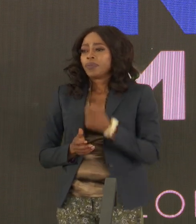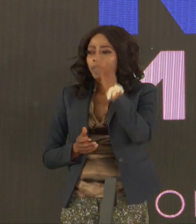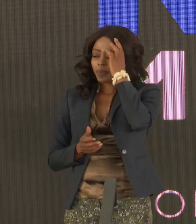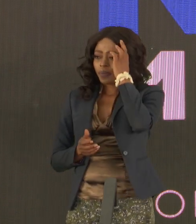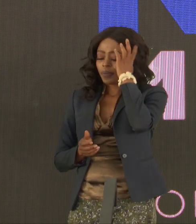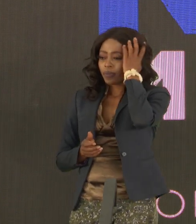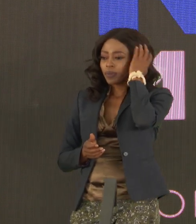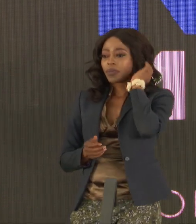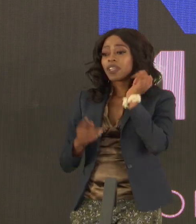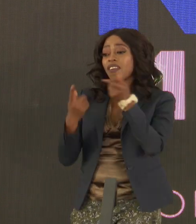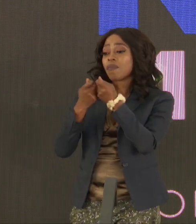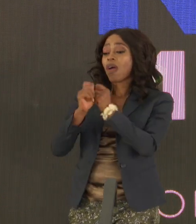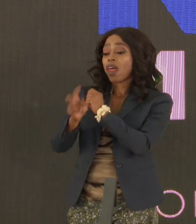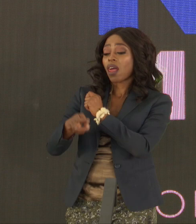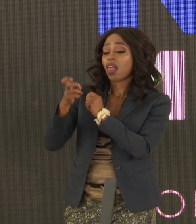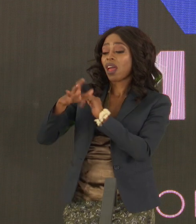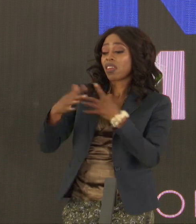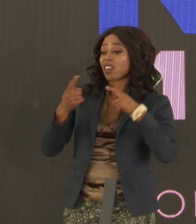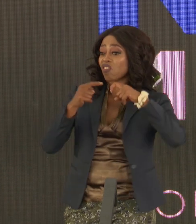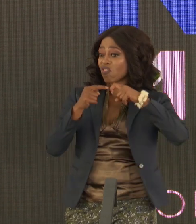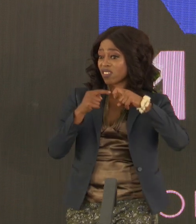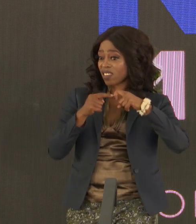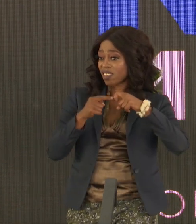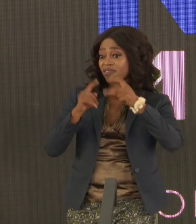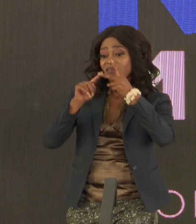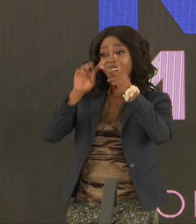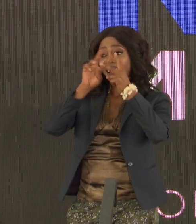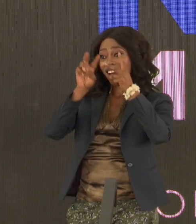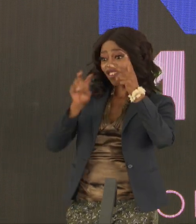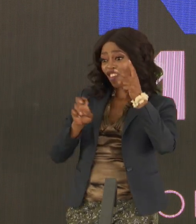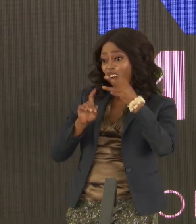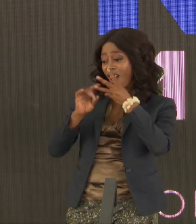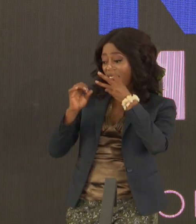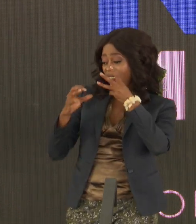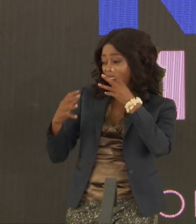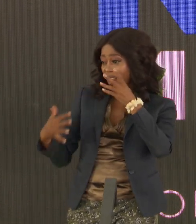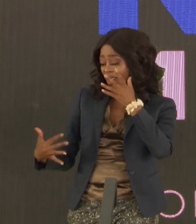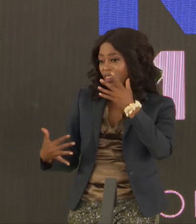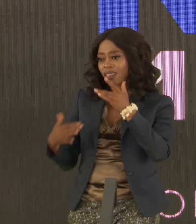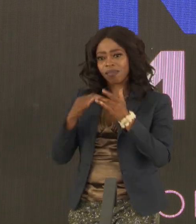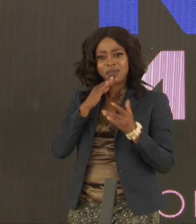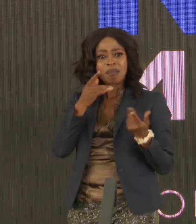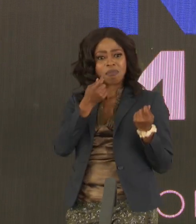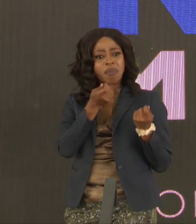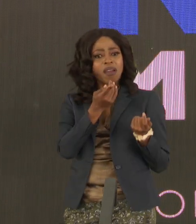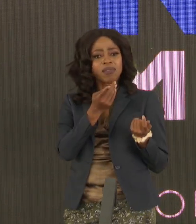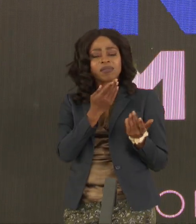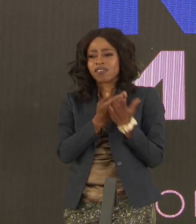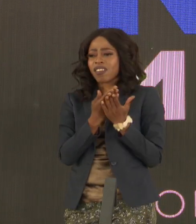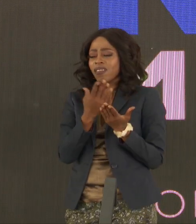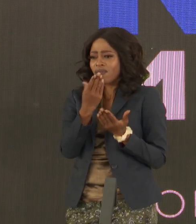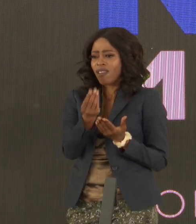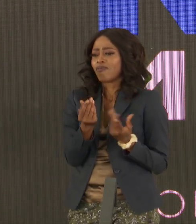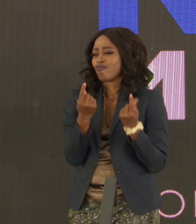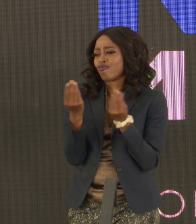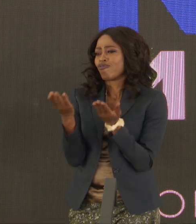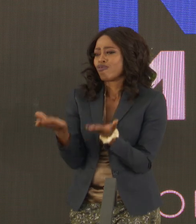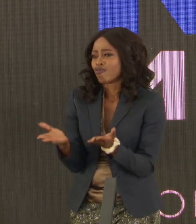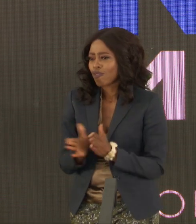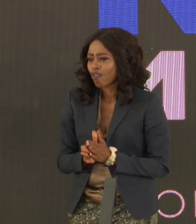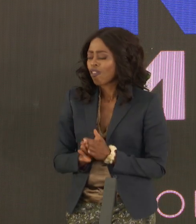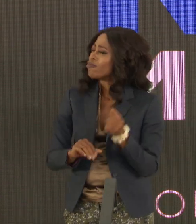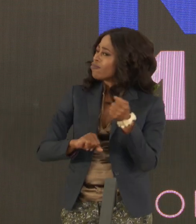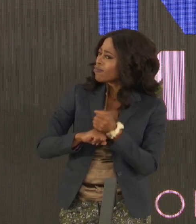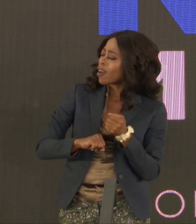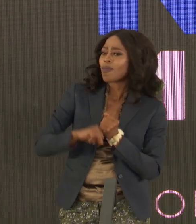If money had not been stolen at Transnet and Eskom and so on, we would have money to do that. We would have money to